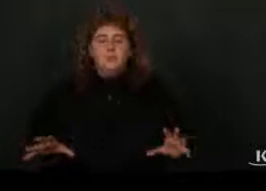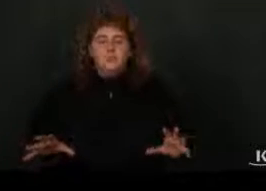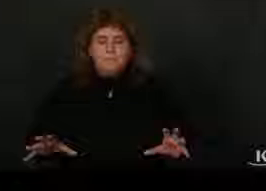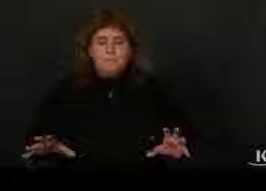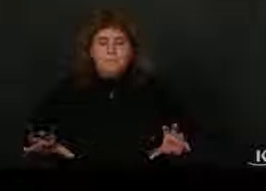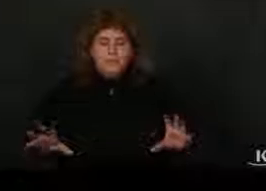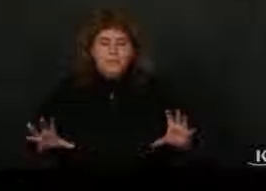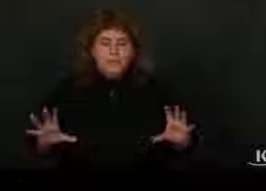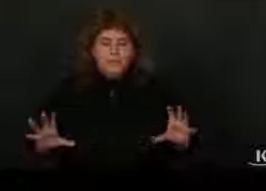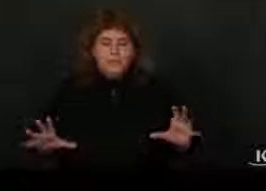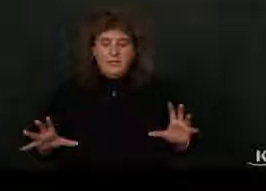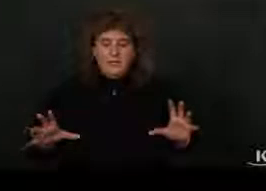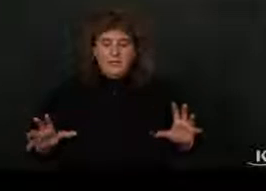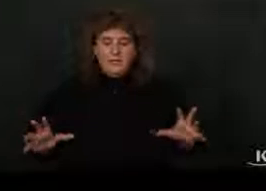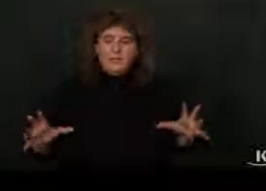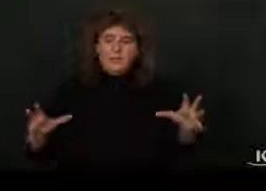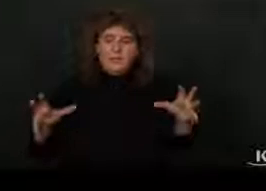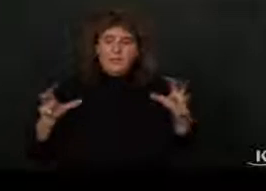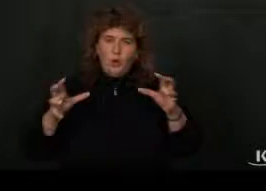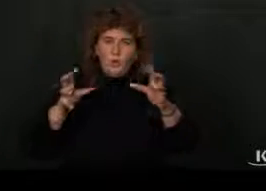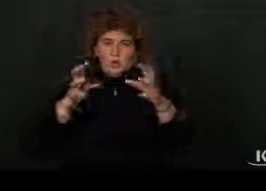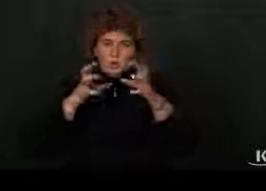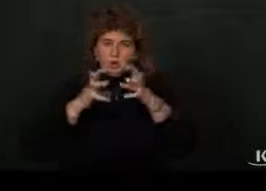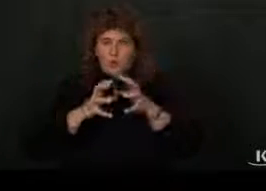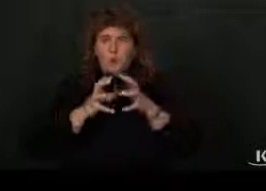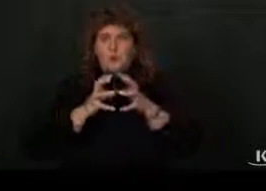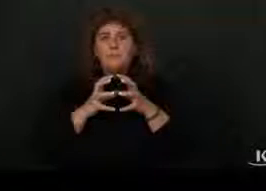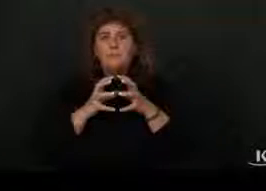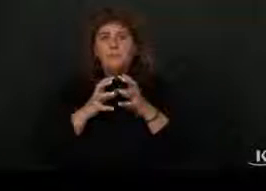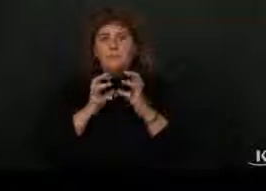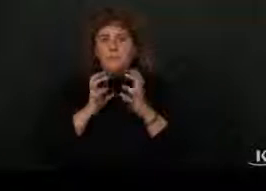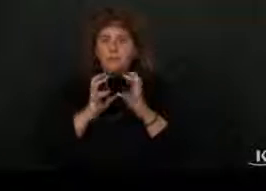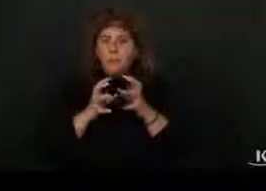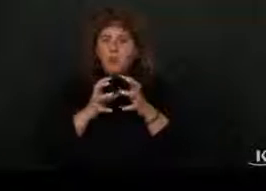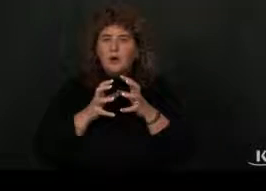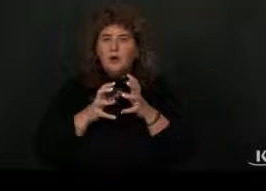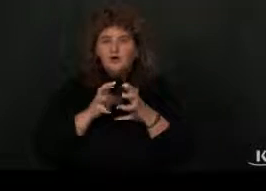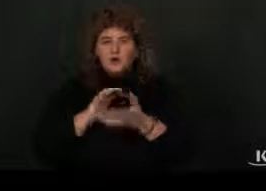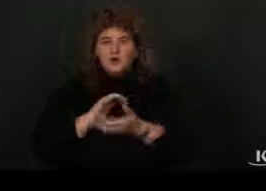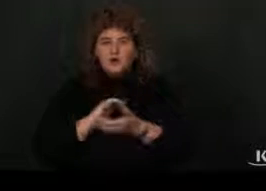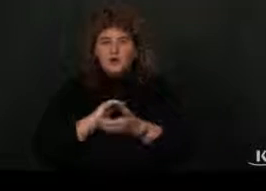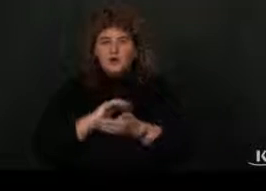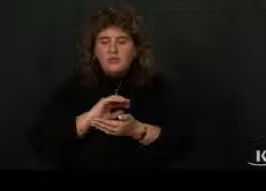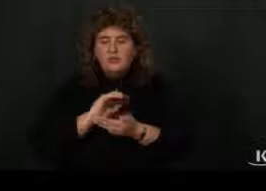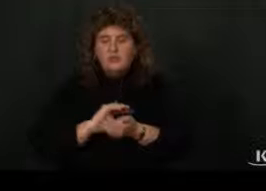in, it can actually form a spore. And a spore is a very tough,